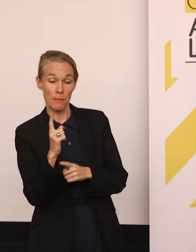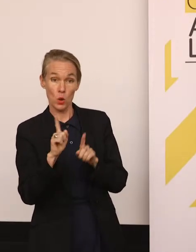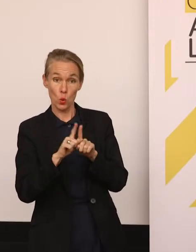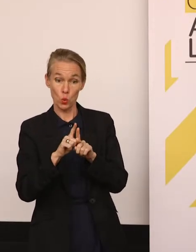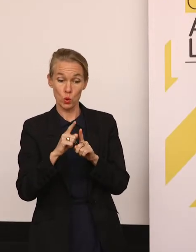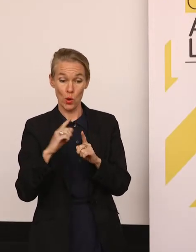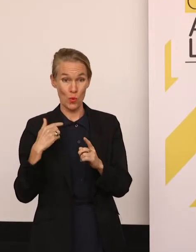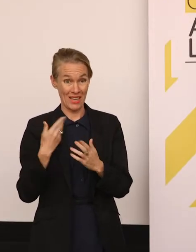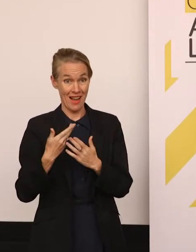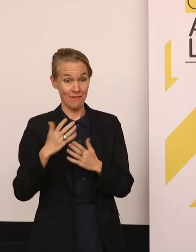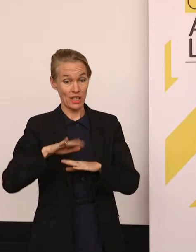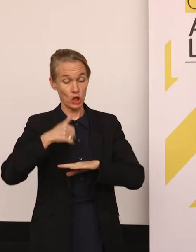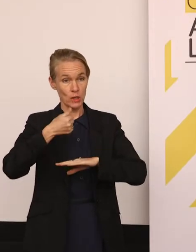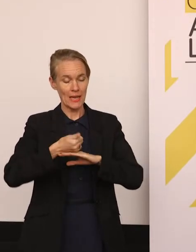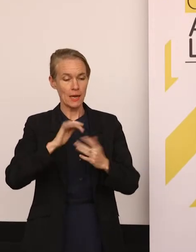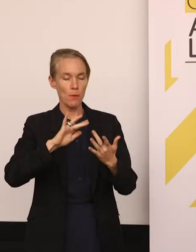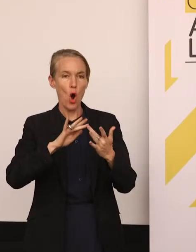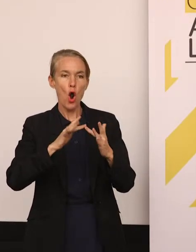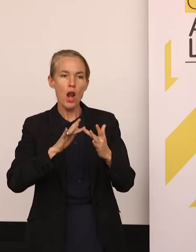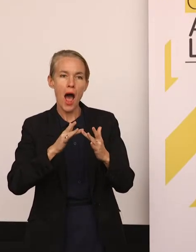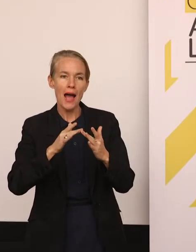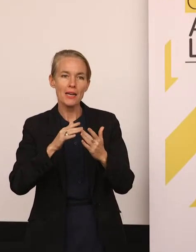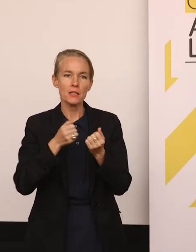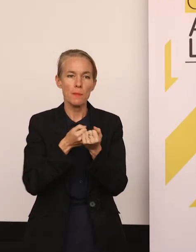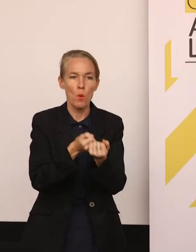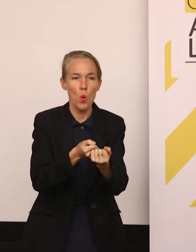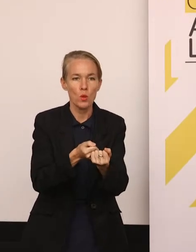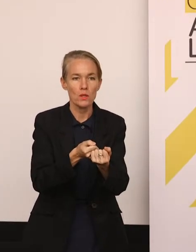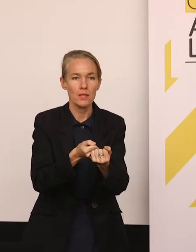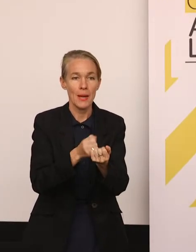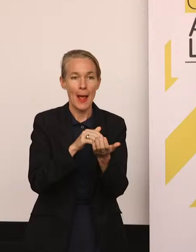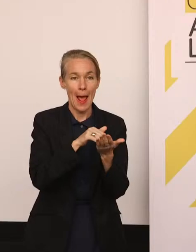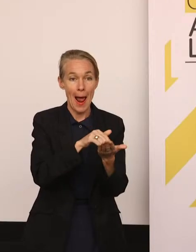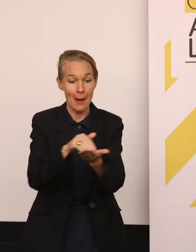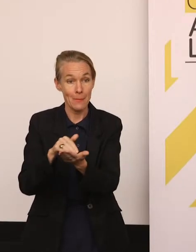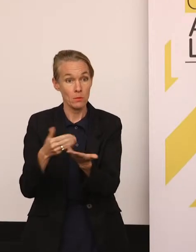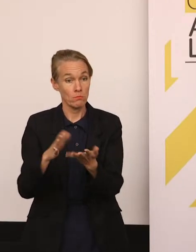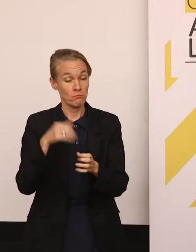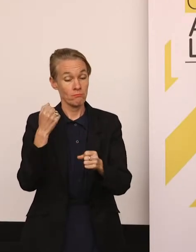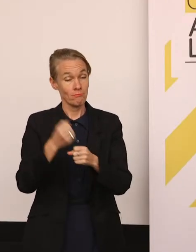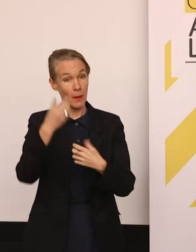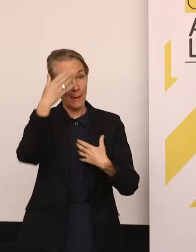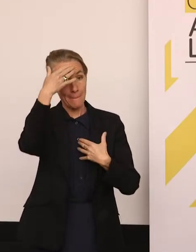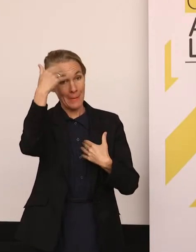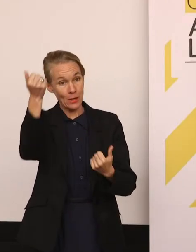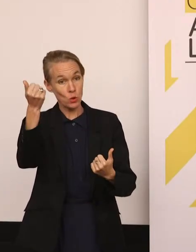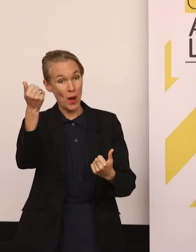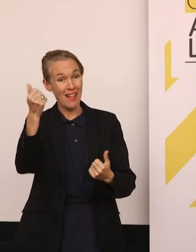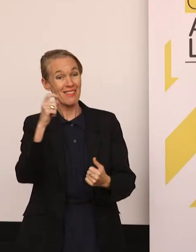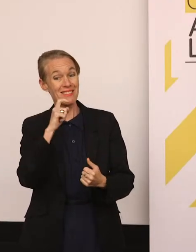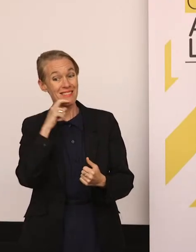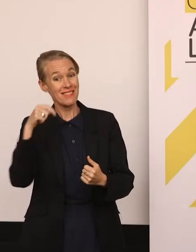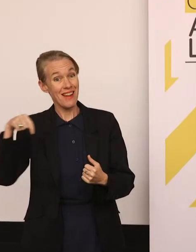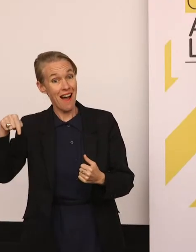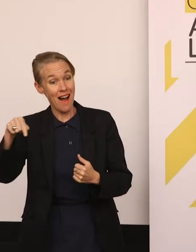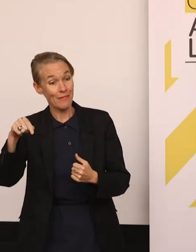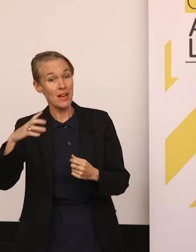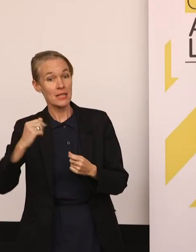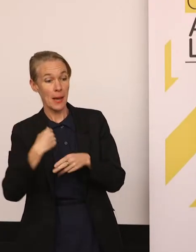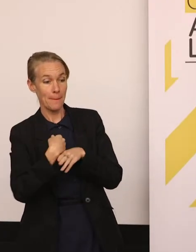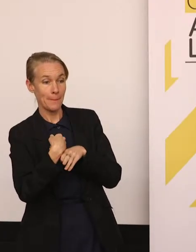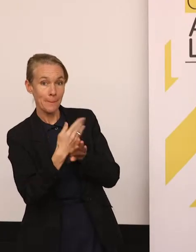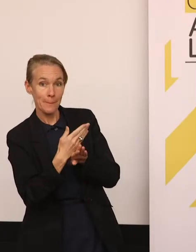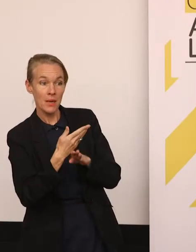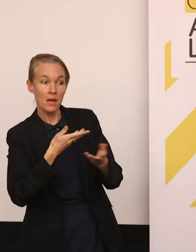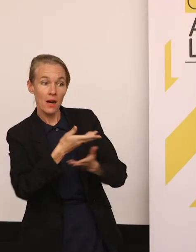virtual opportunities and web-based opportunities. And I know that many mental health practitioners were actually delivering consults virtually. And the